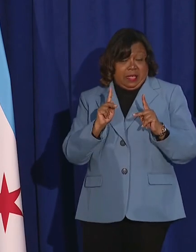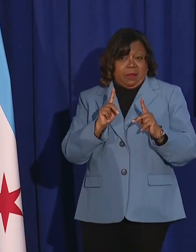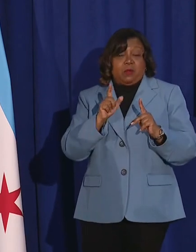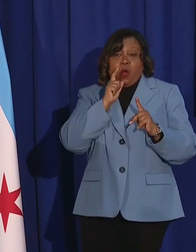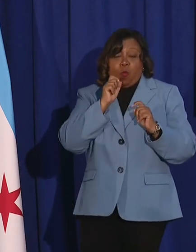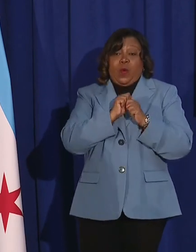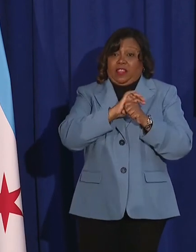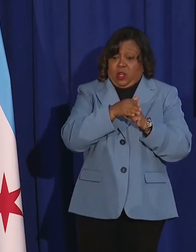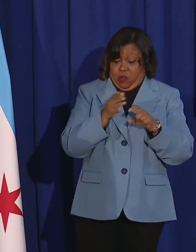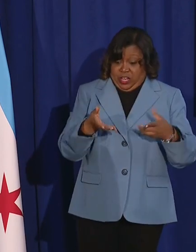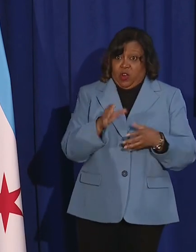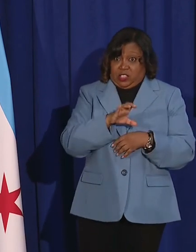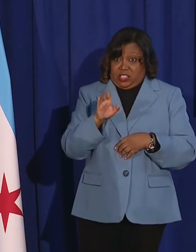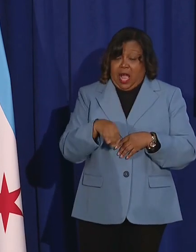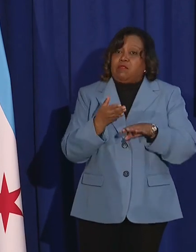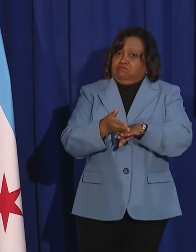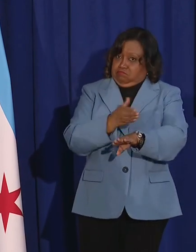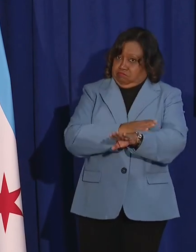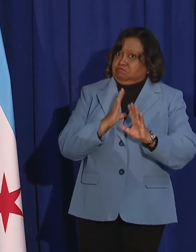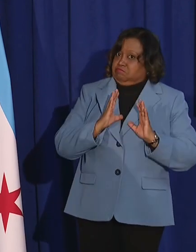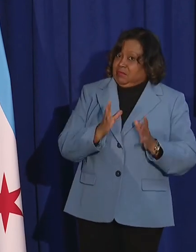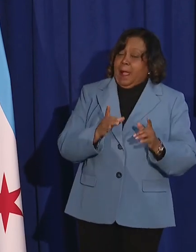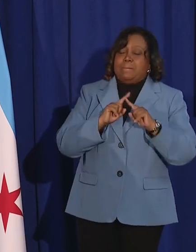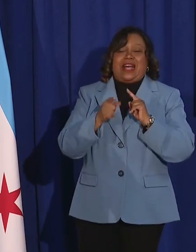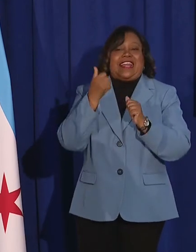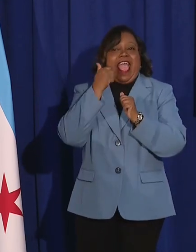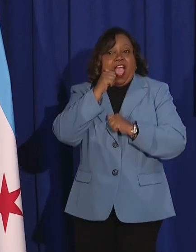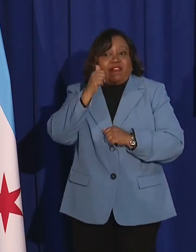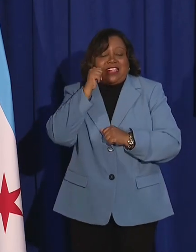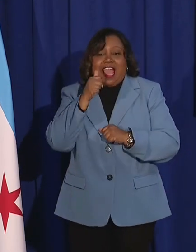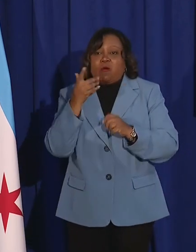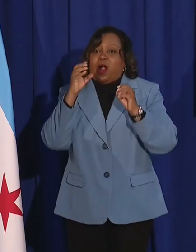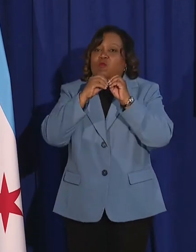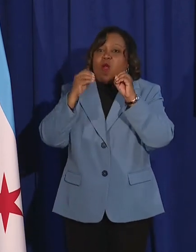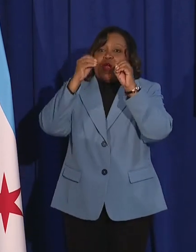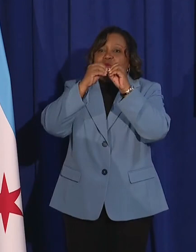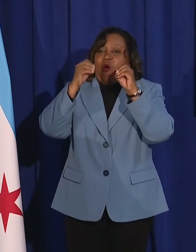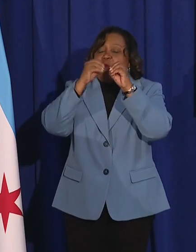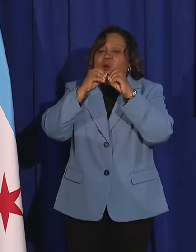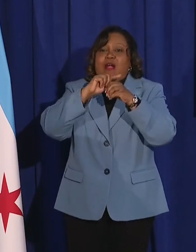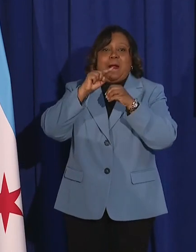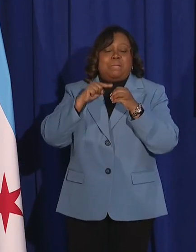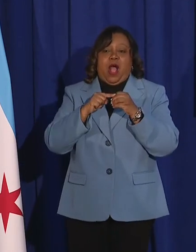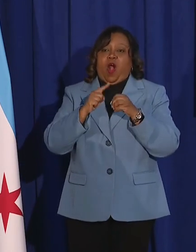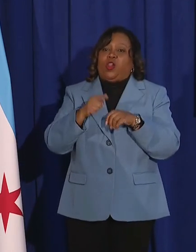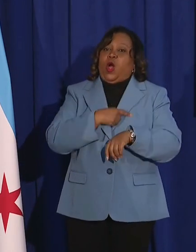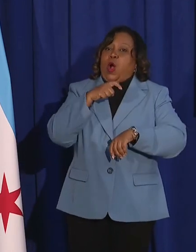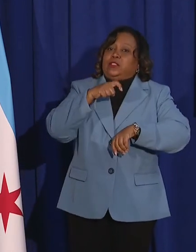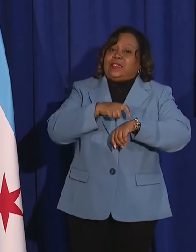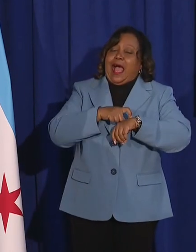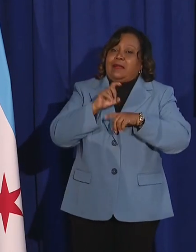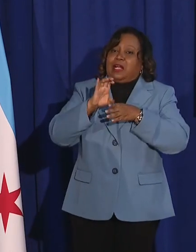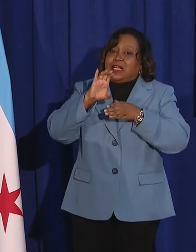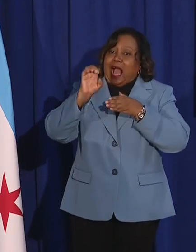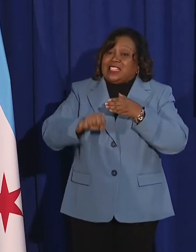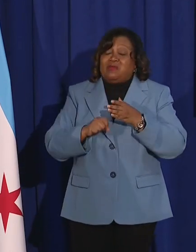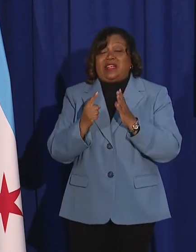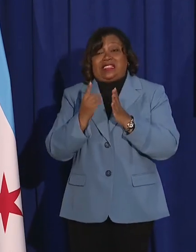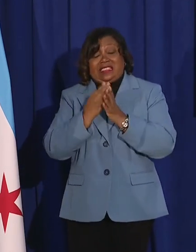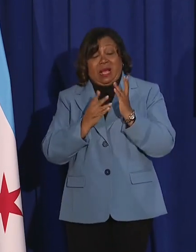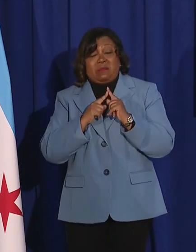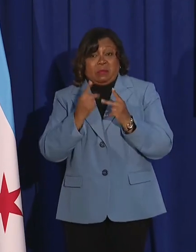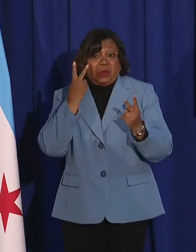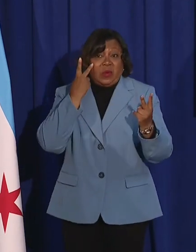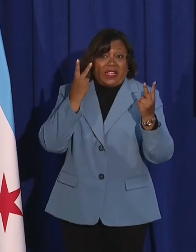people with COVID here in Chicago have recovered, although every day we're learning more about long-term consequences that some people